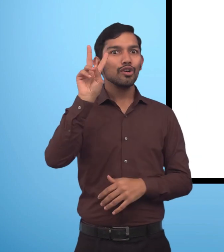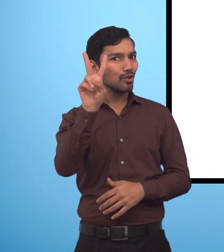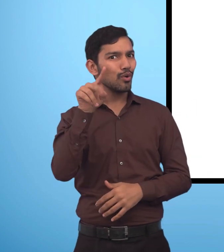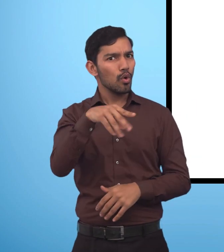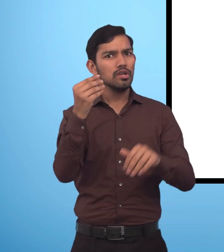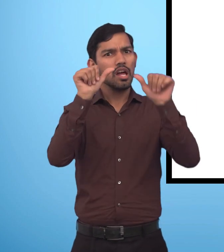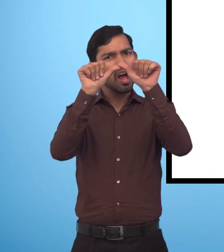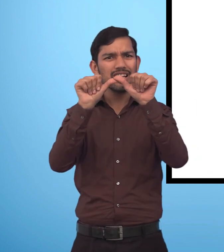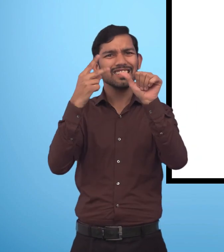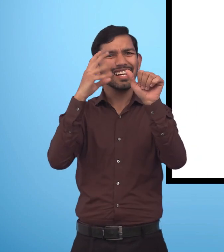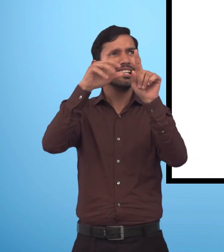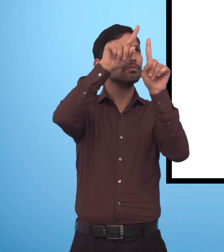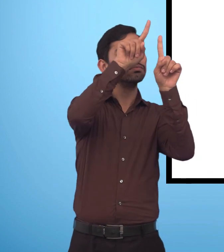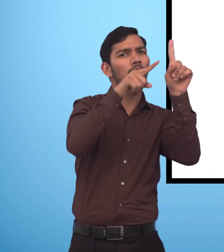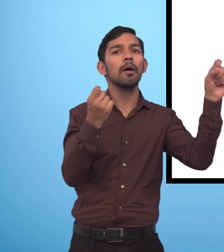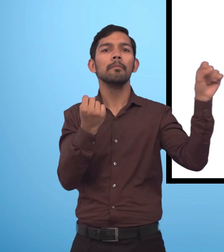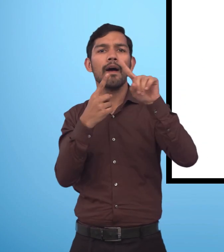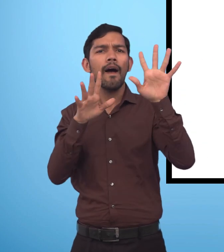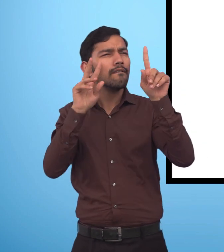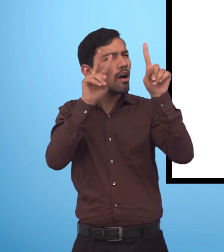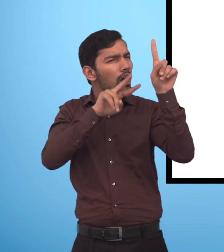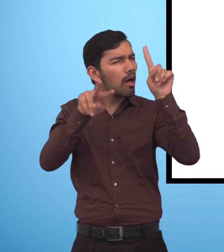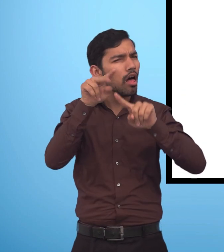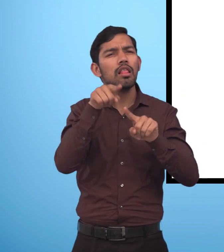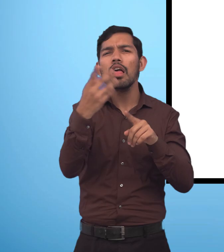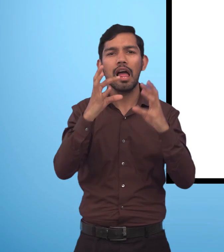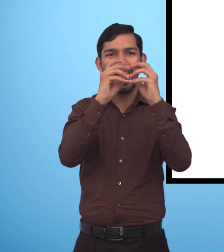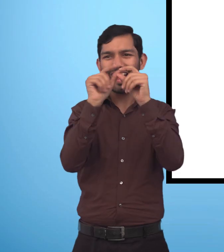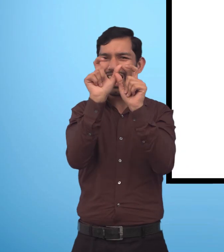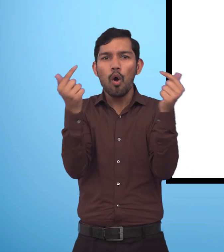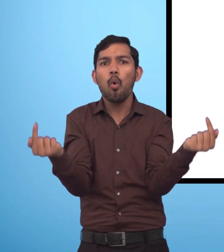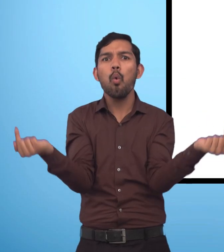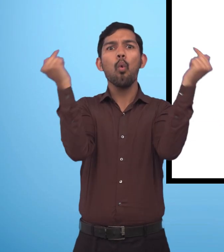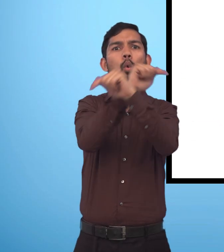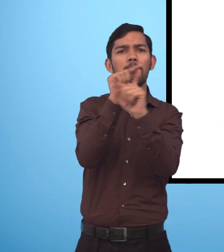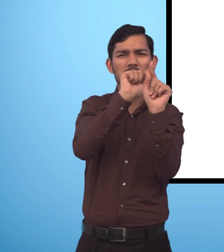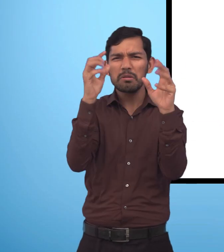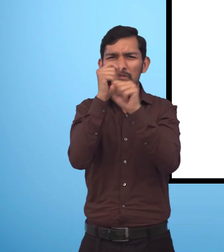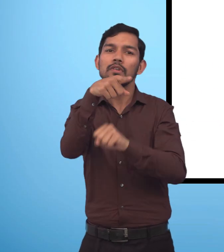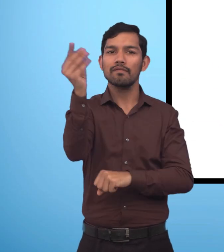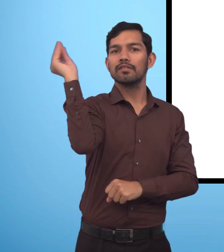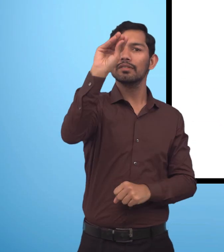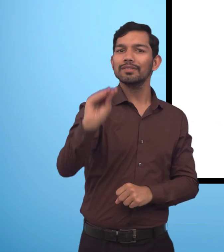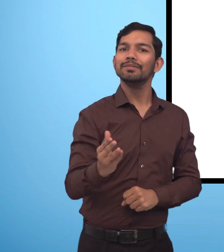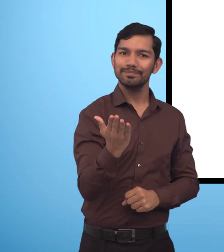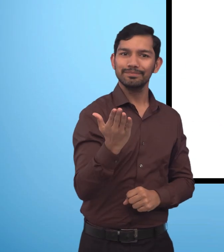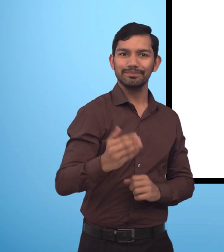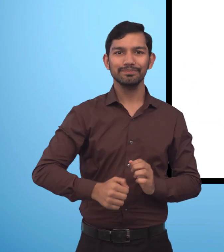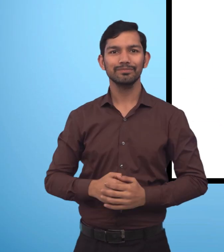2. Unscramble the antonyms of the words in column A. An example has been given for you.